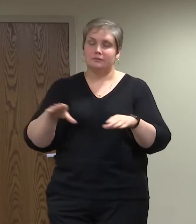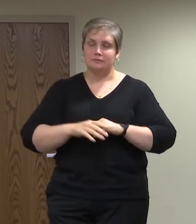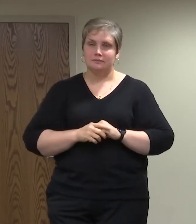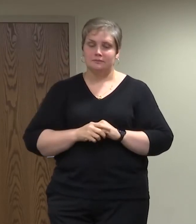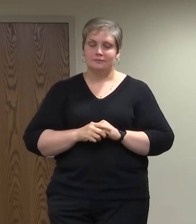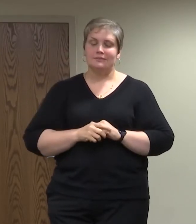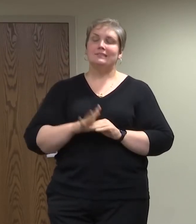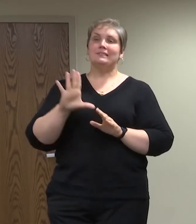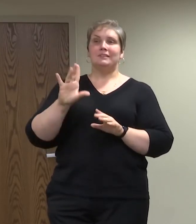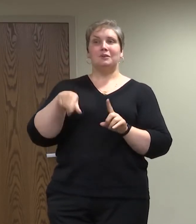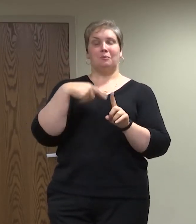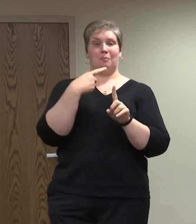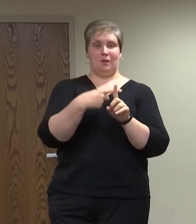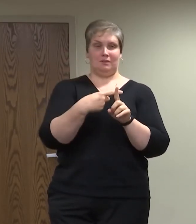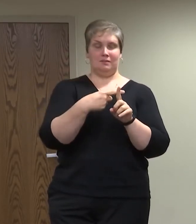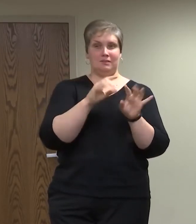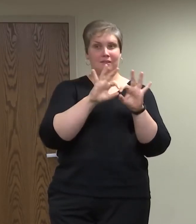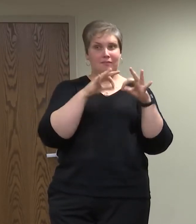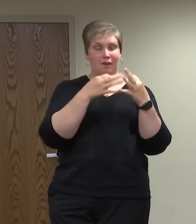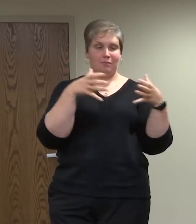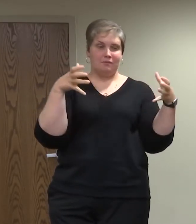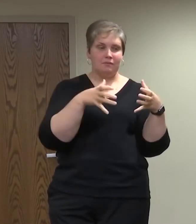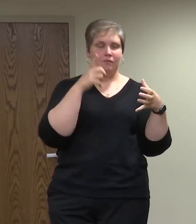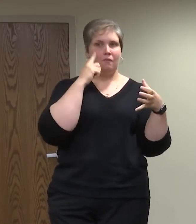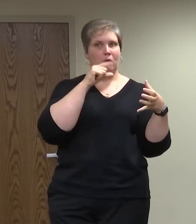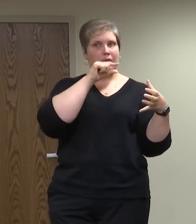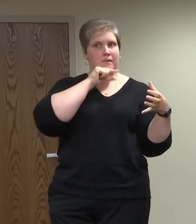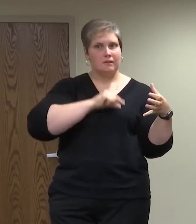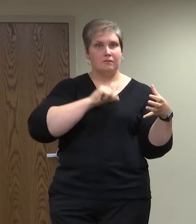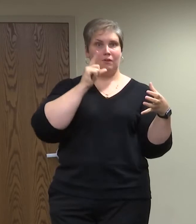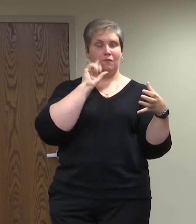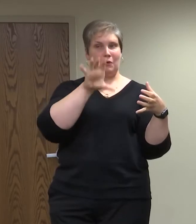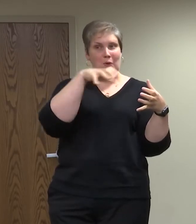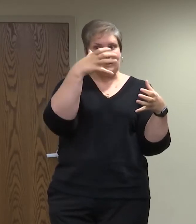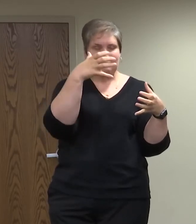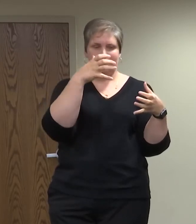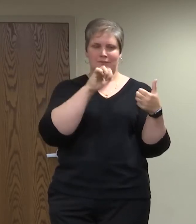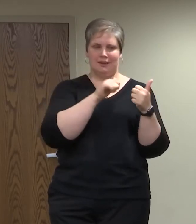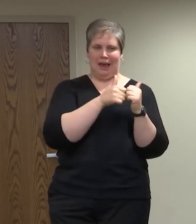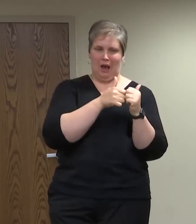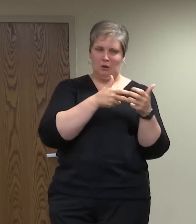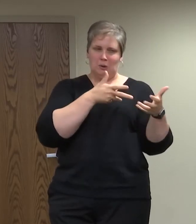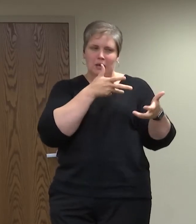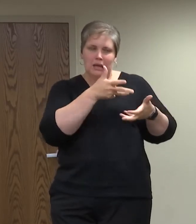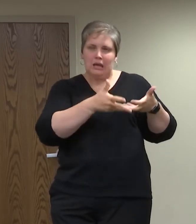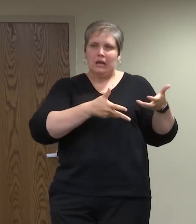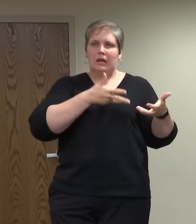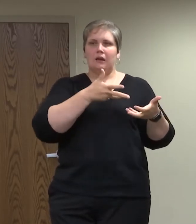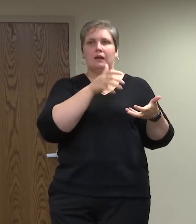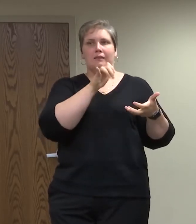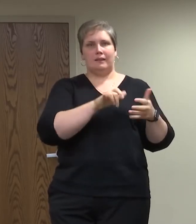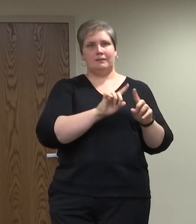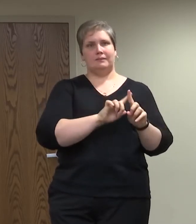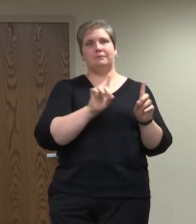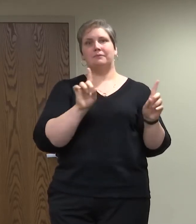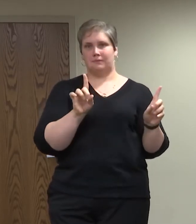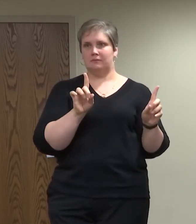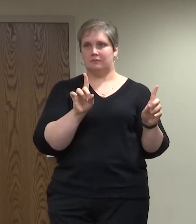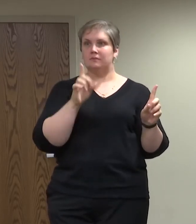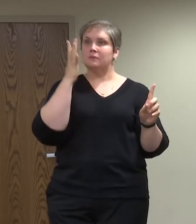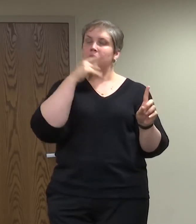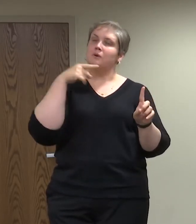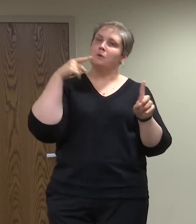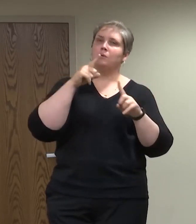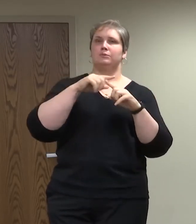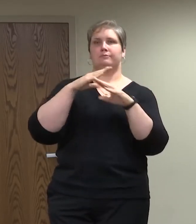family gatherings and holiday celebrations. And so that becomes important to understand what that means and how we can keep our